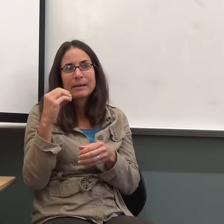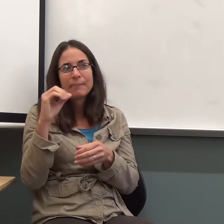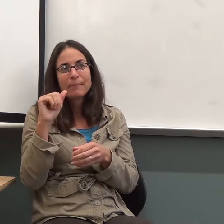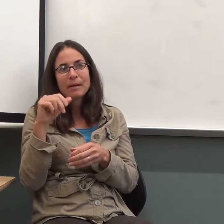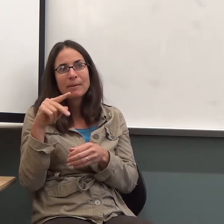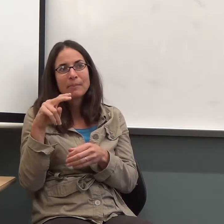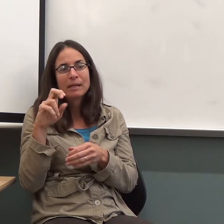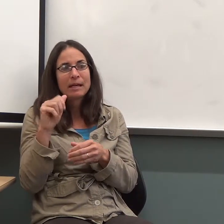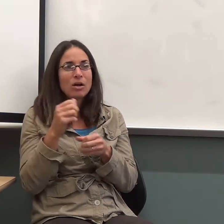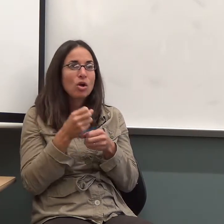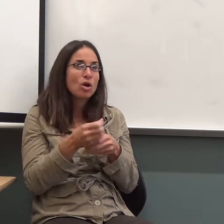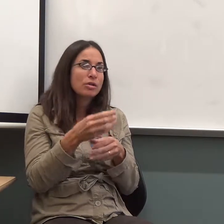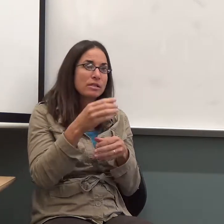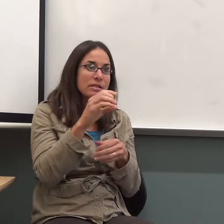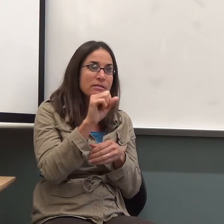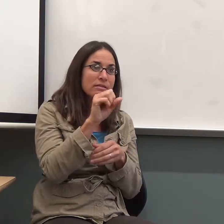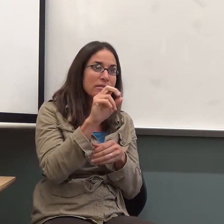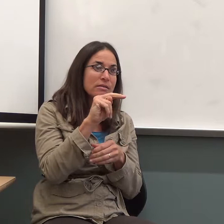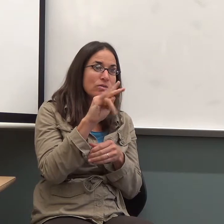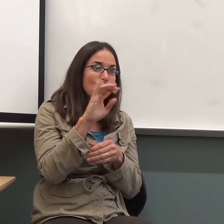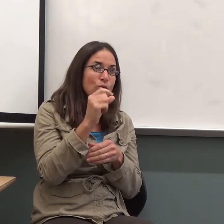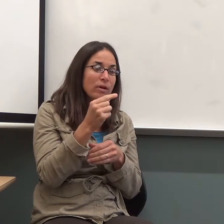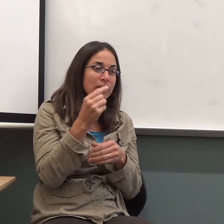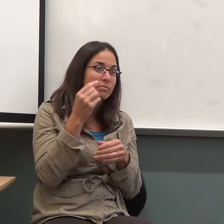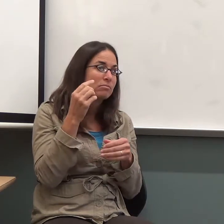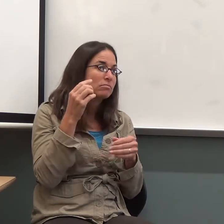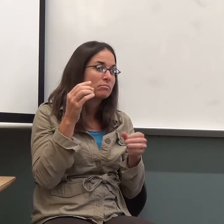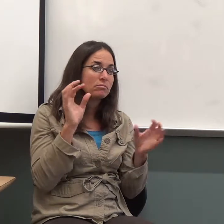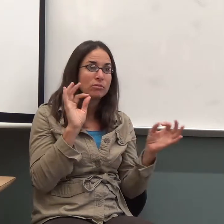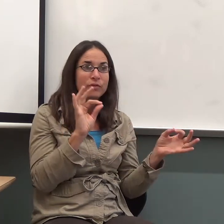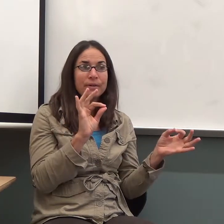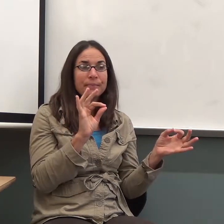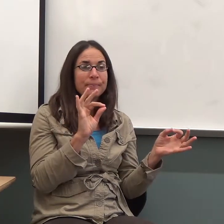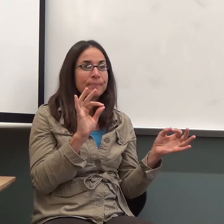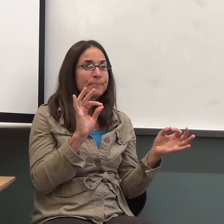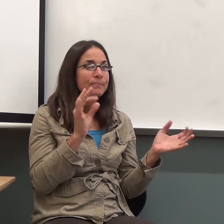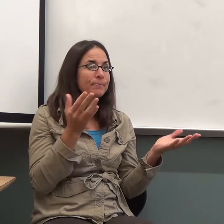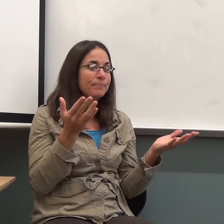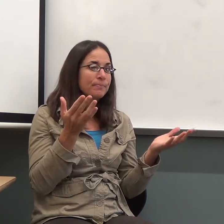snoring. So if that's true, then we're fine. But why does that matter to me as a reader?